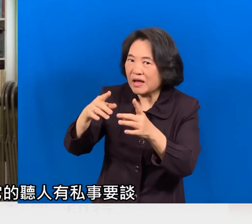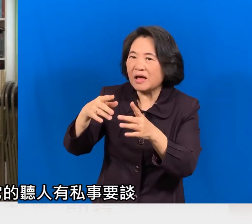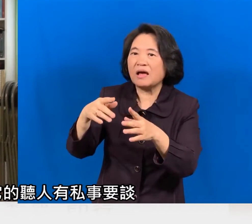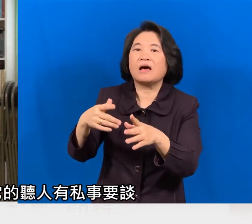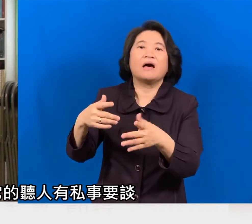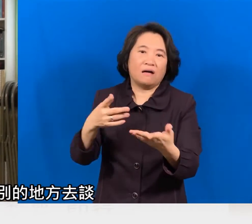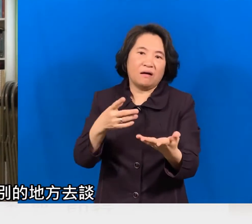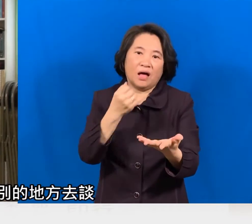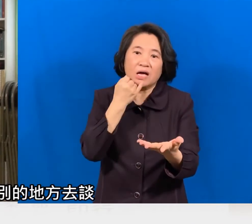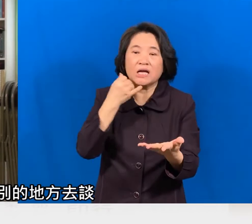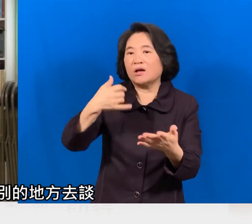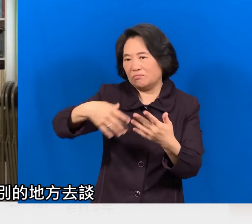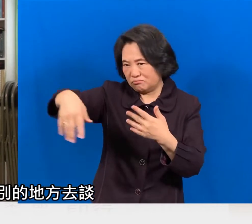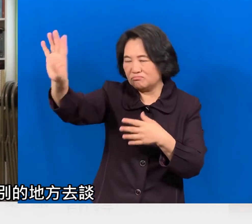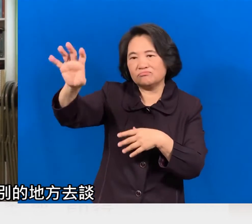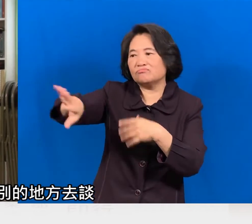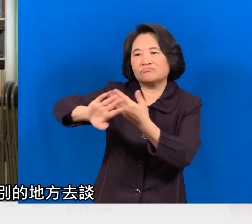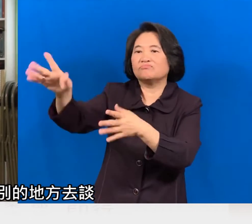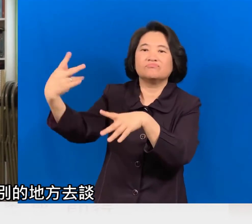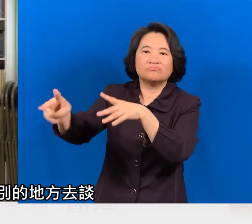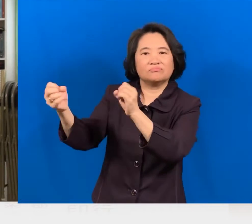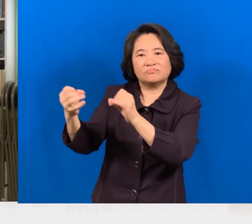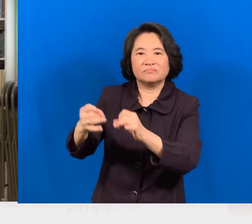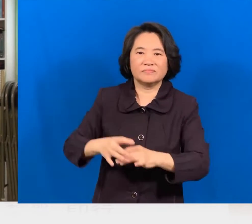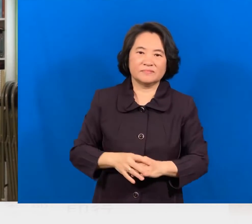hearing person, you should go someplace else to talk.